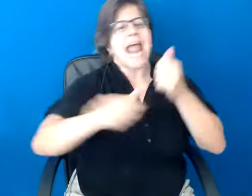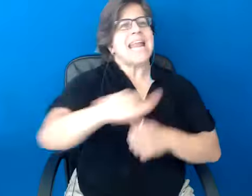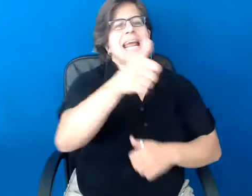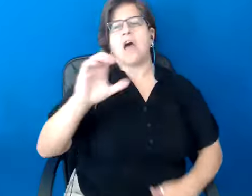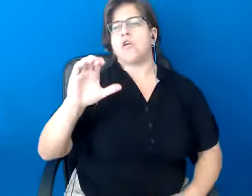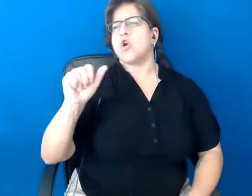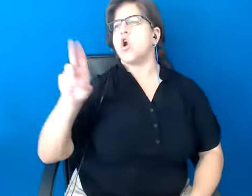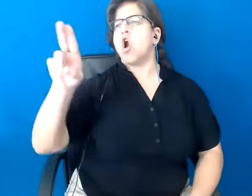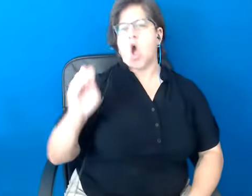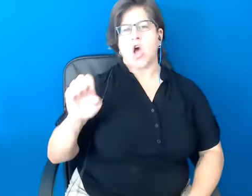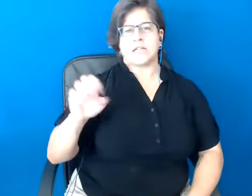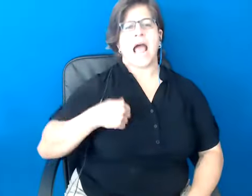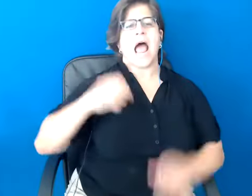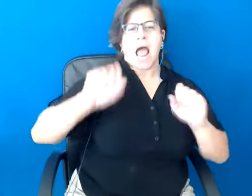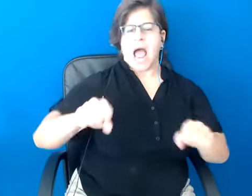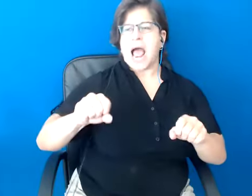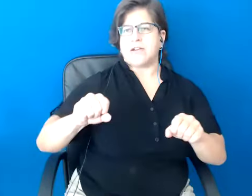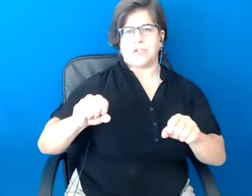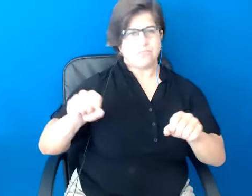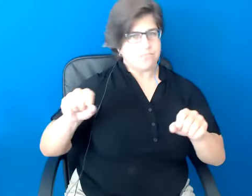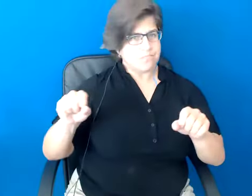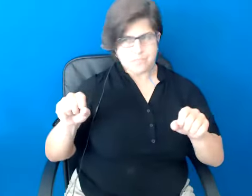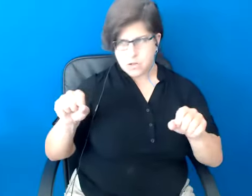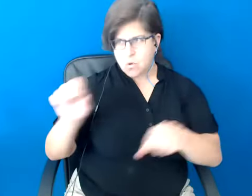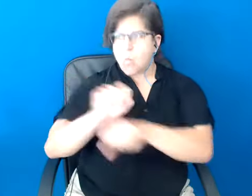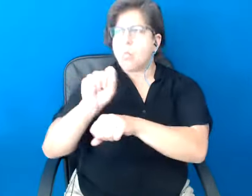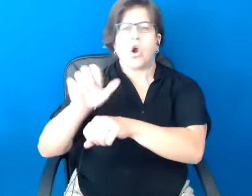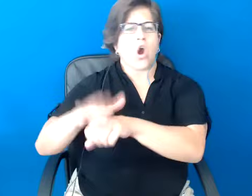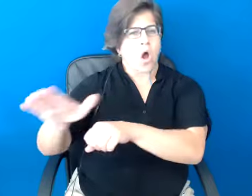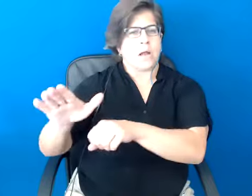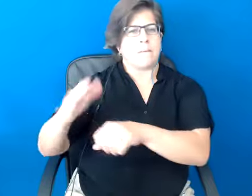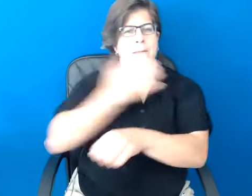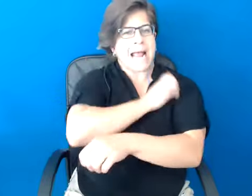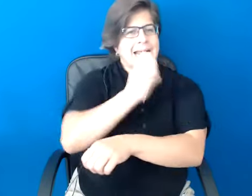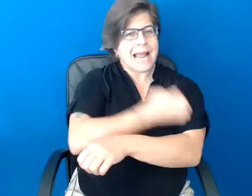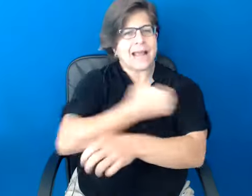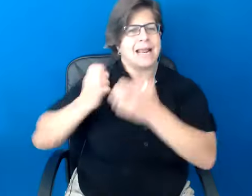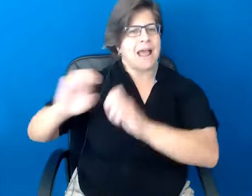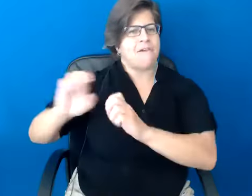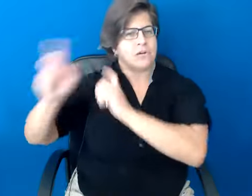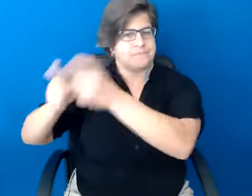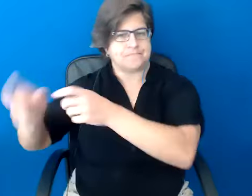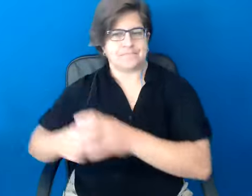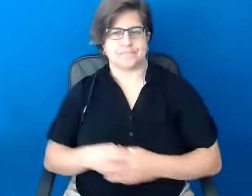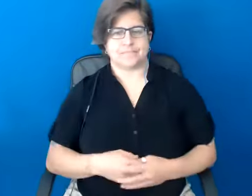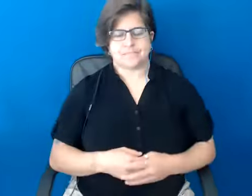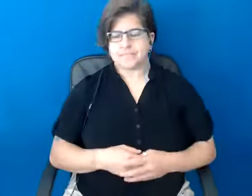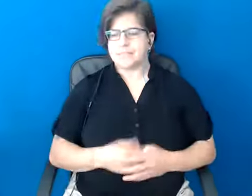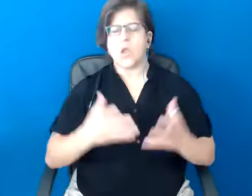to me, is more paramount than any other cause that I can put my efforts and energies into. At least that's where I am